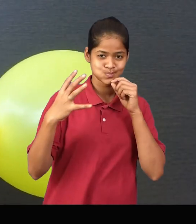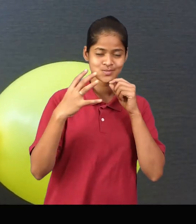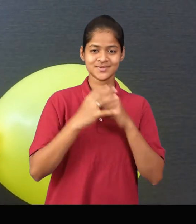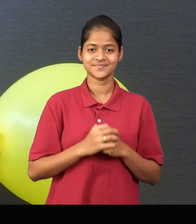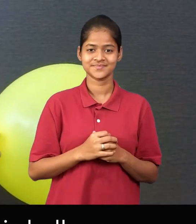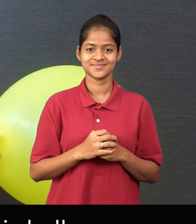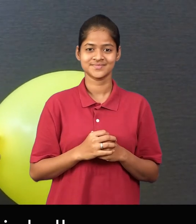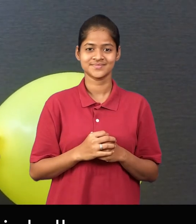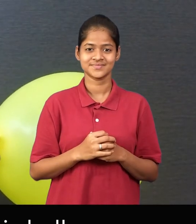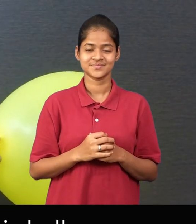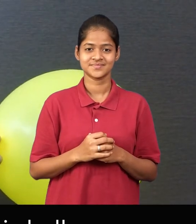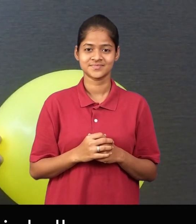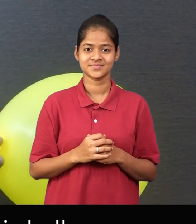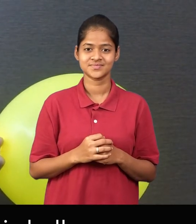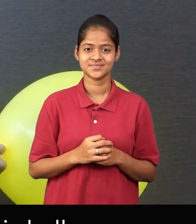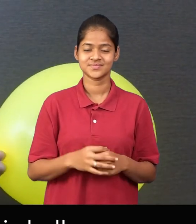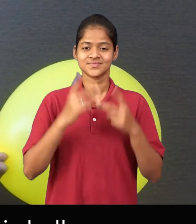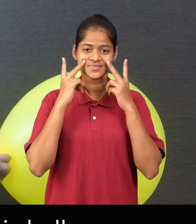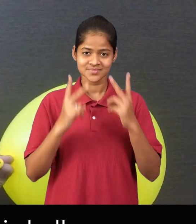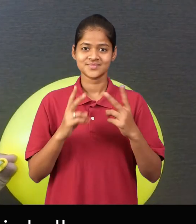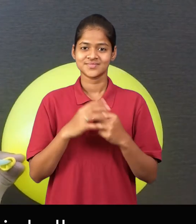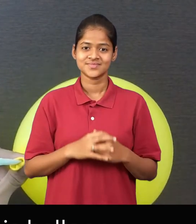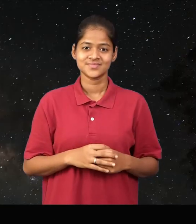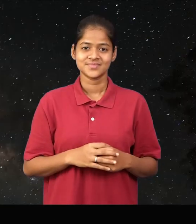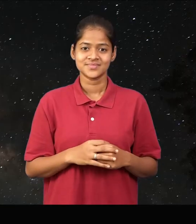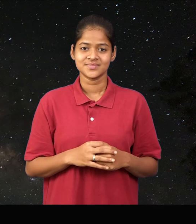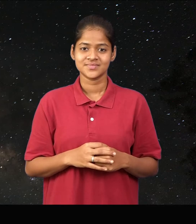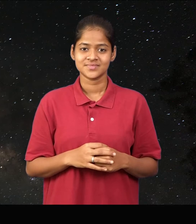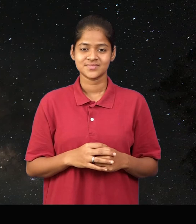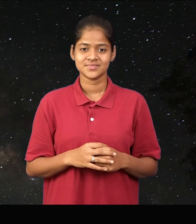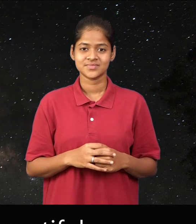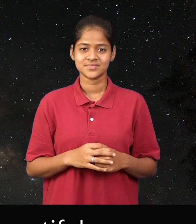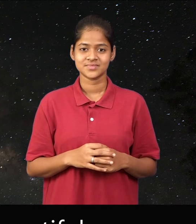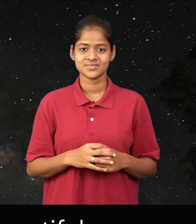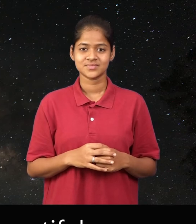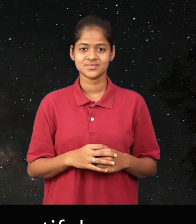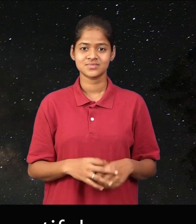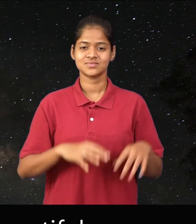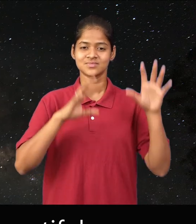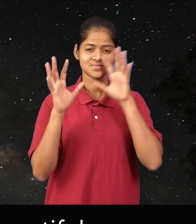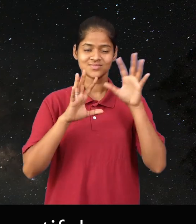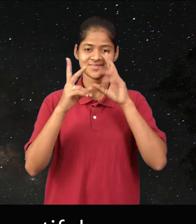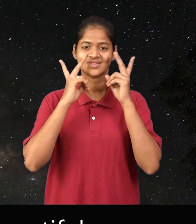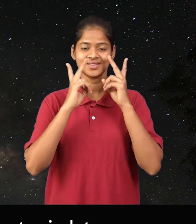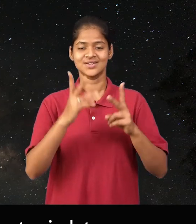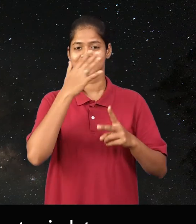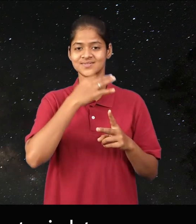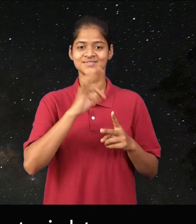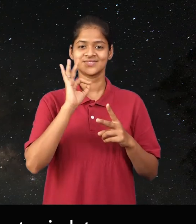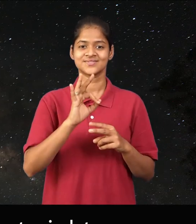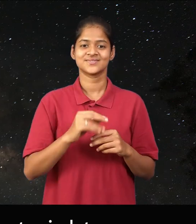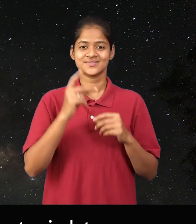Blow air into this balloon. Look Look Look How beautiful